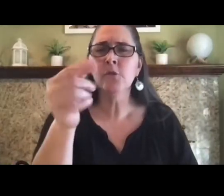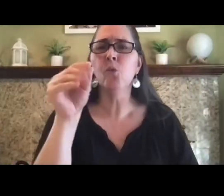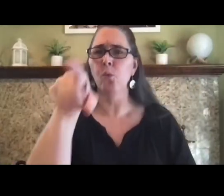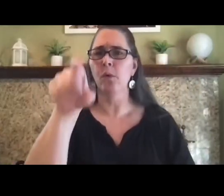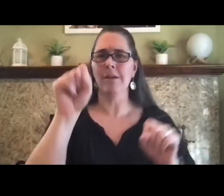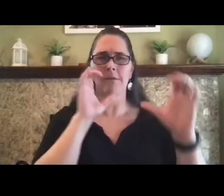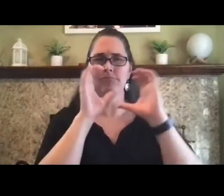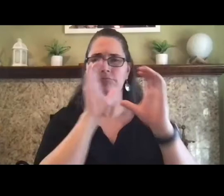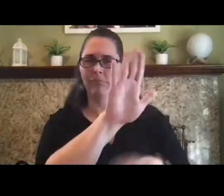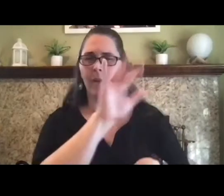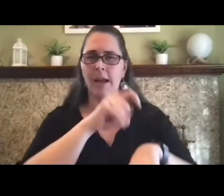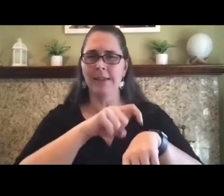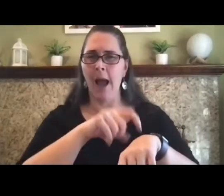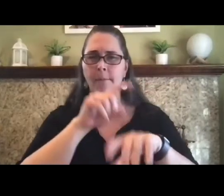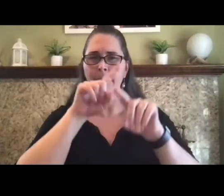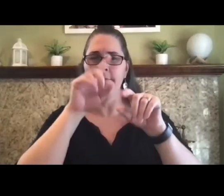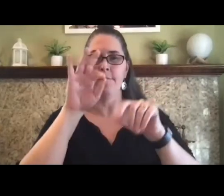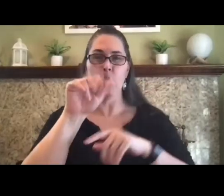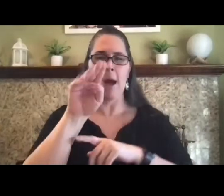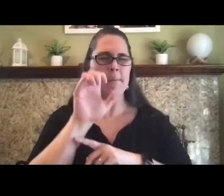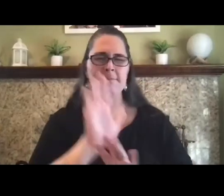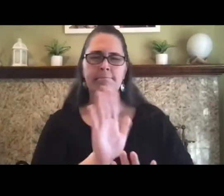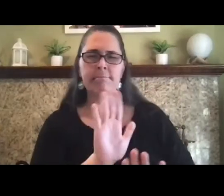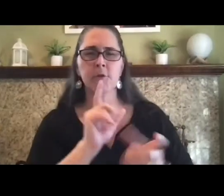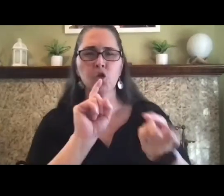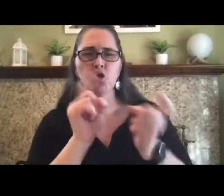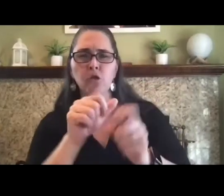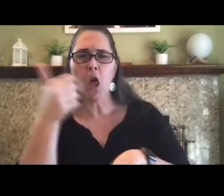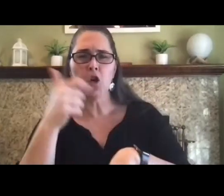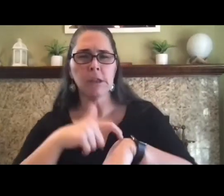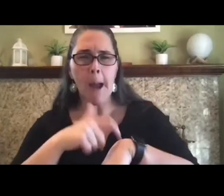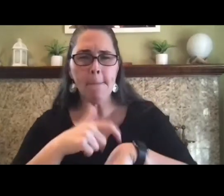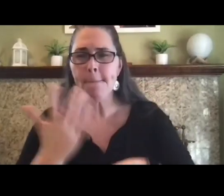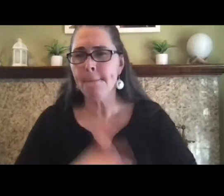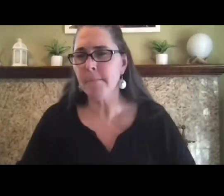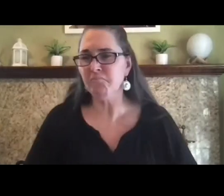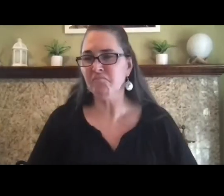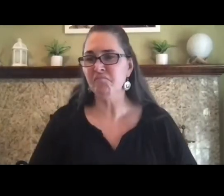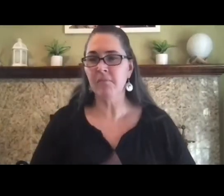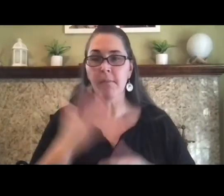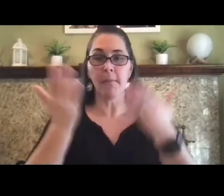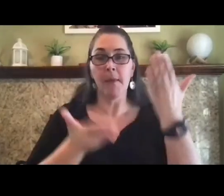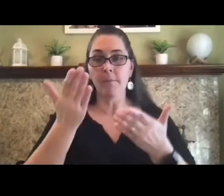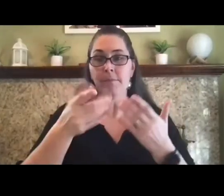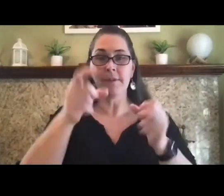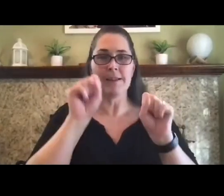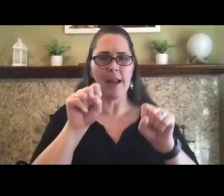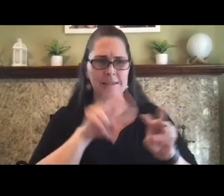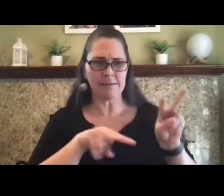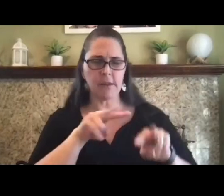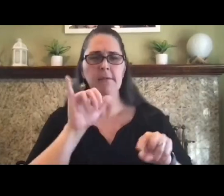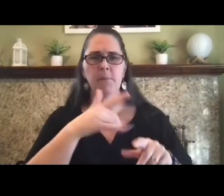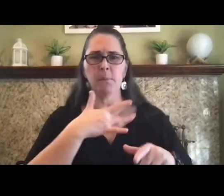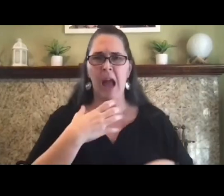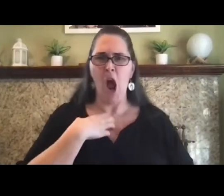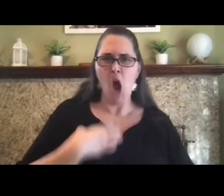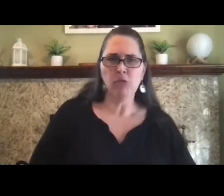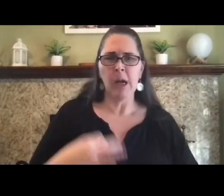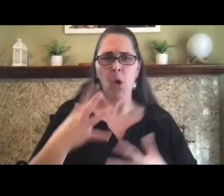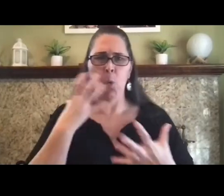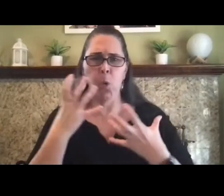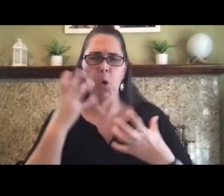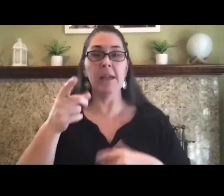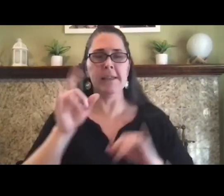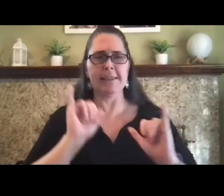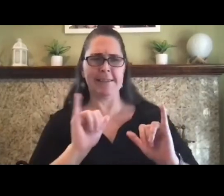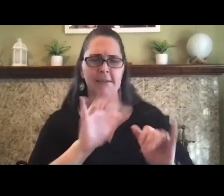your child best. That way you can help communicate if you know certain time frames are no good for your child. Maybe you notice that your